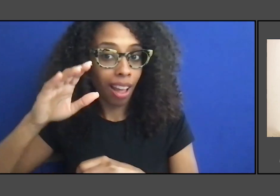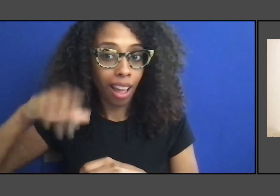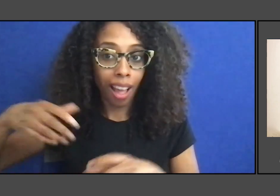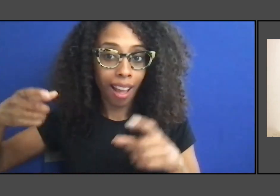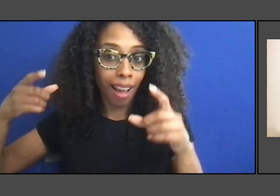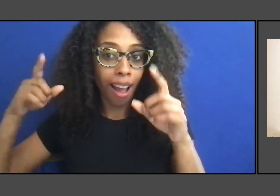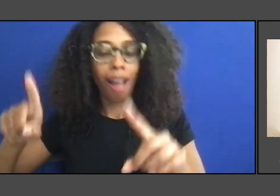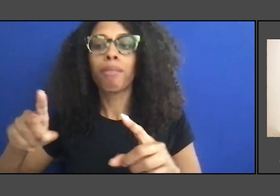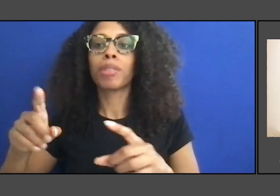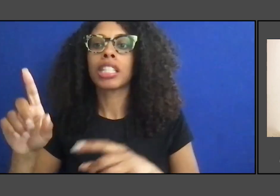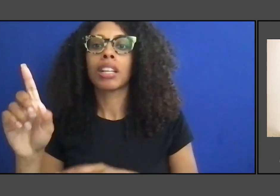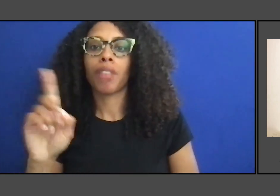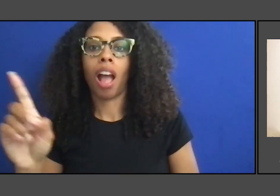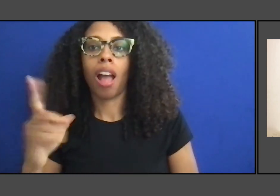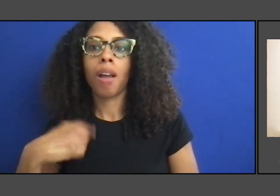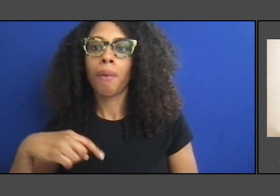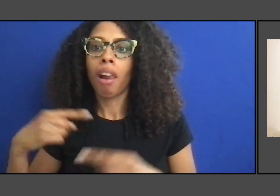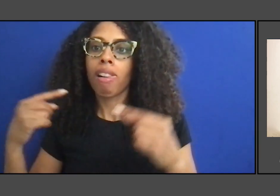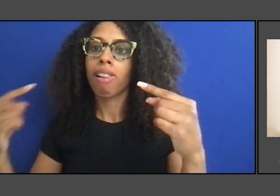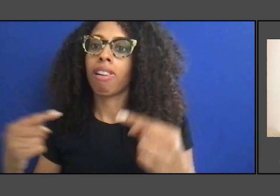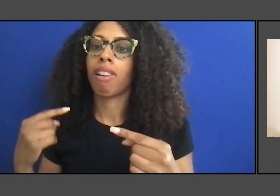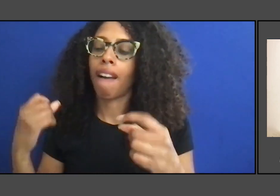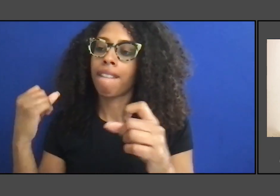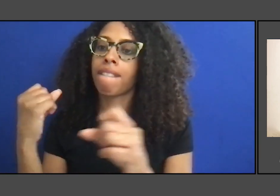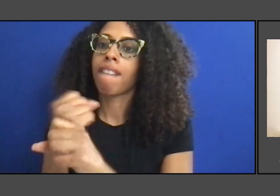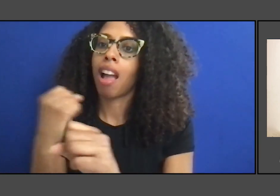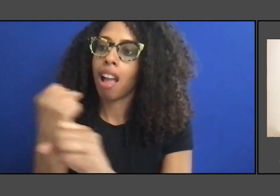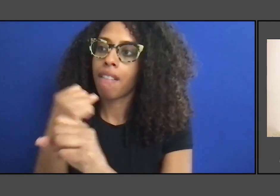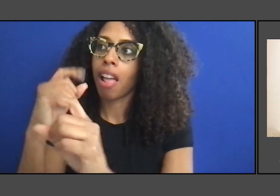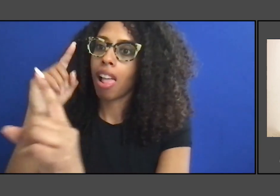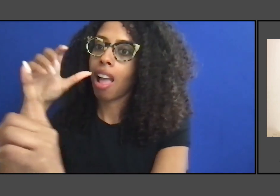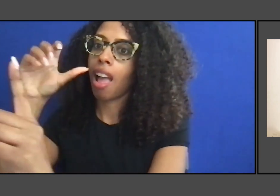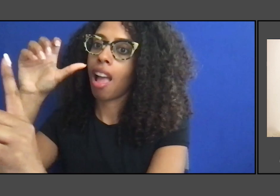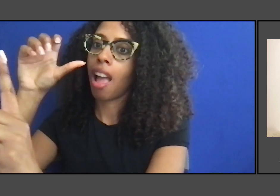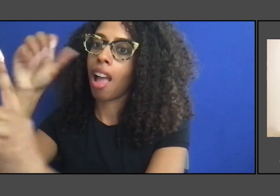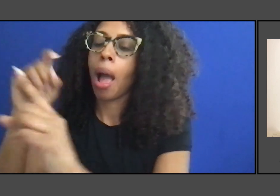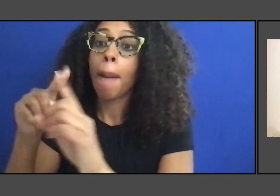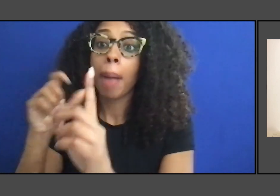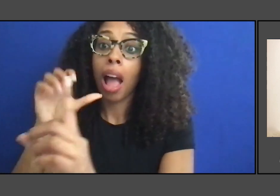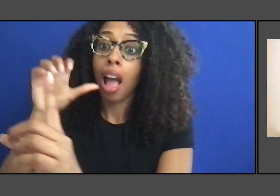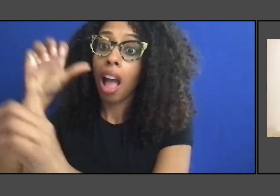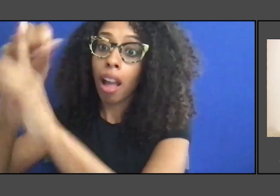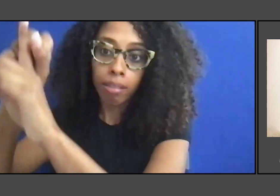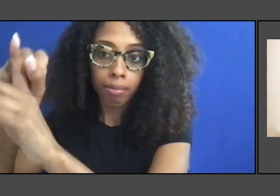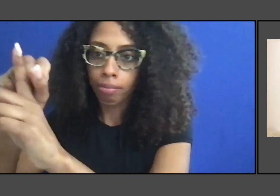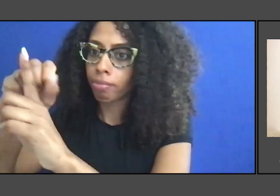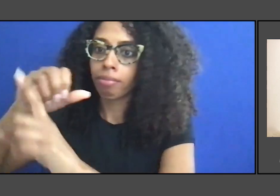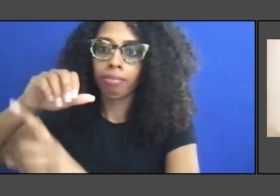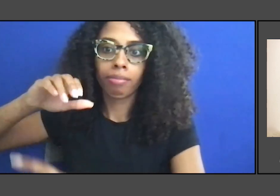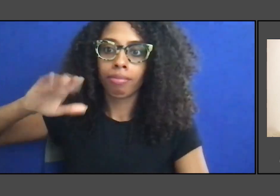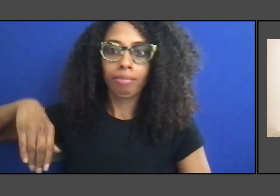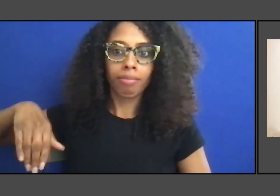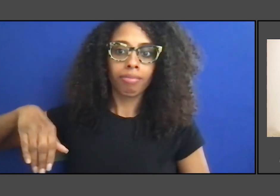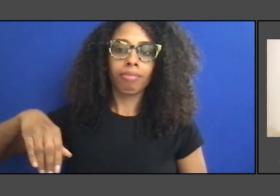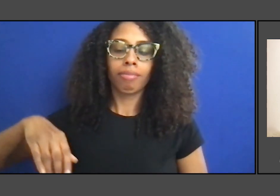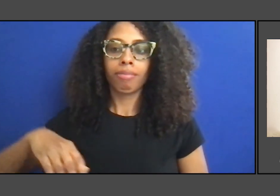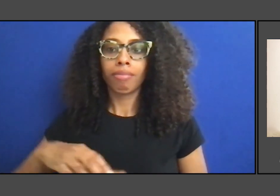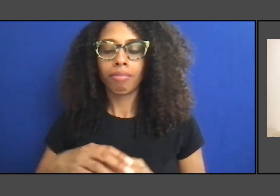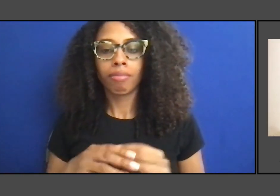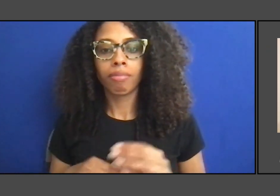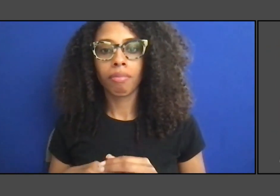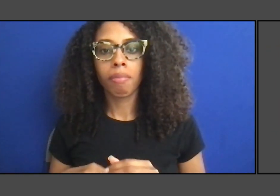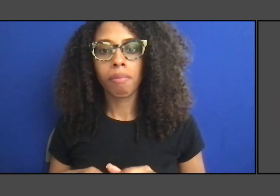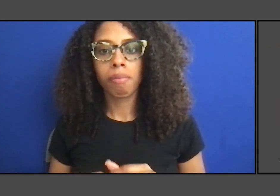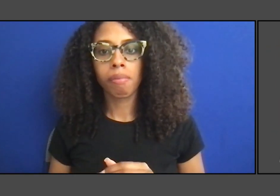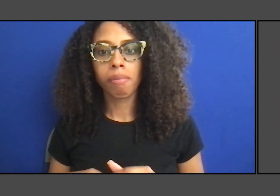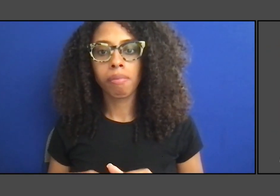struggle for and fight for, but have never fully realized. Mhm. And what about who'd like to